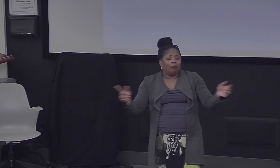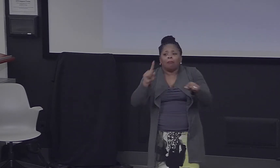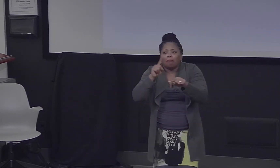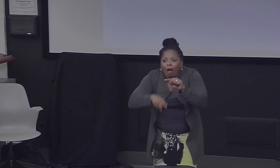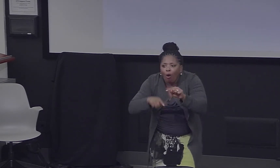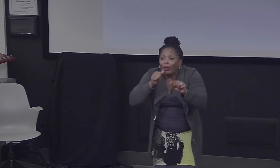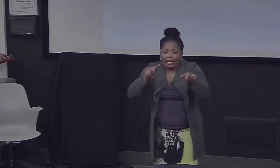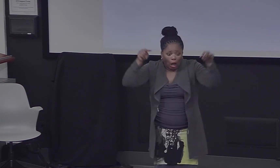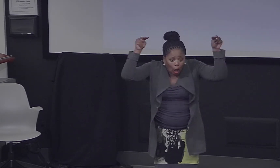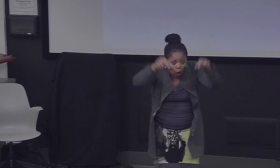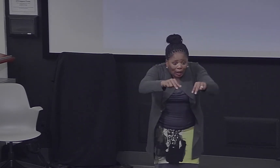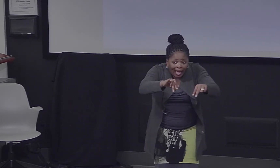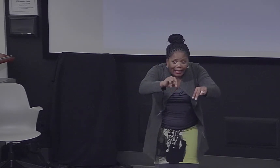Truly, we need to make a change.